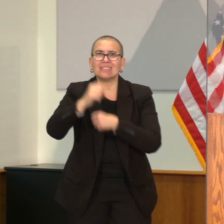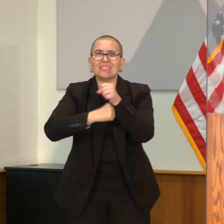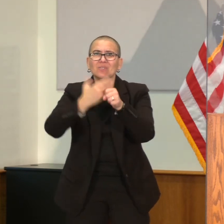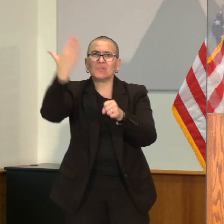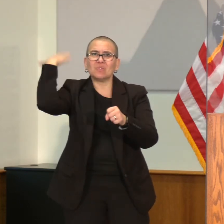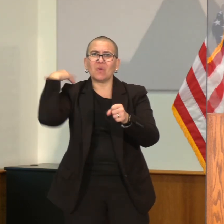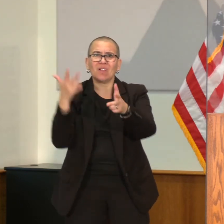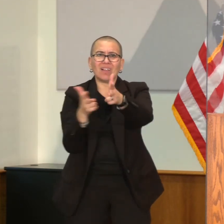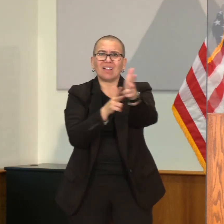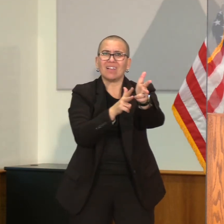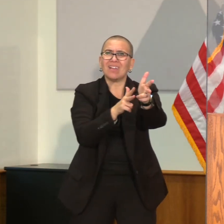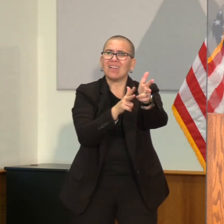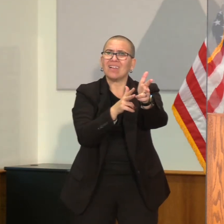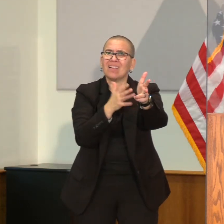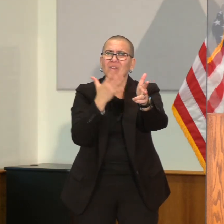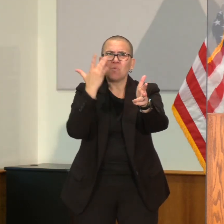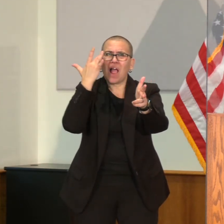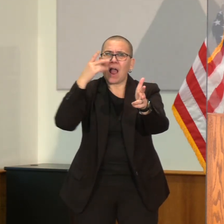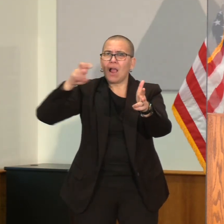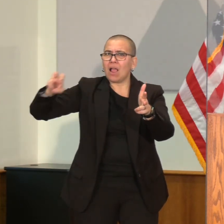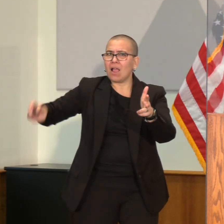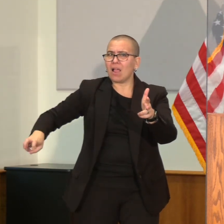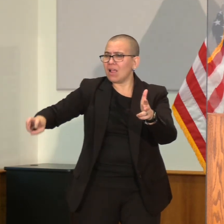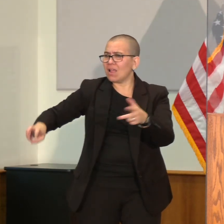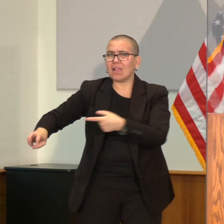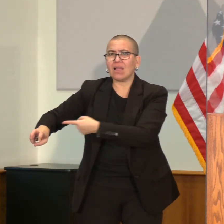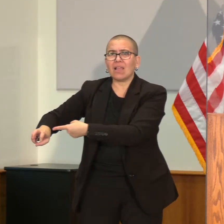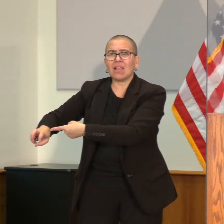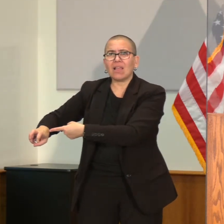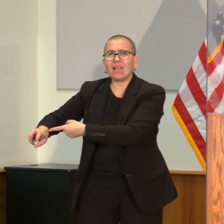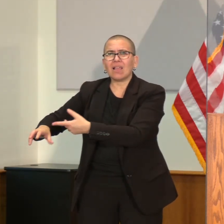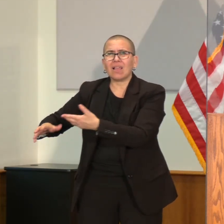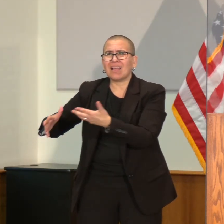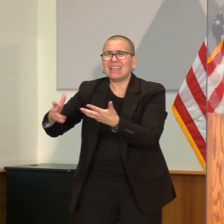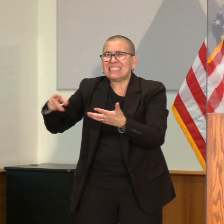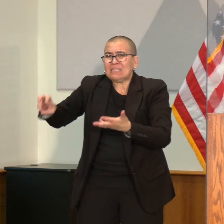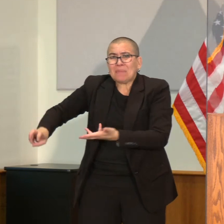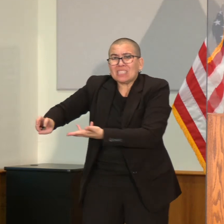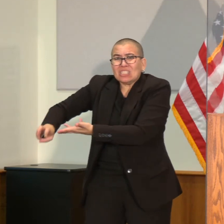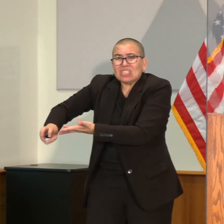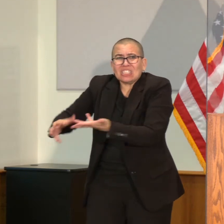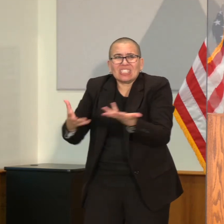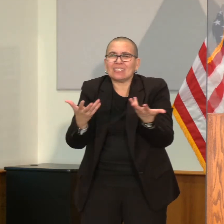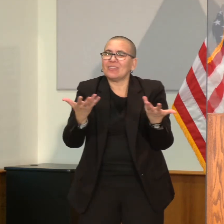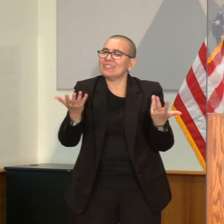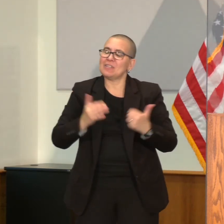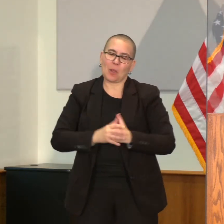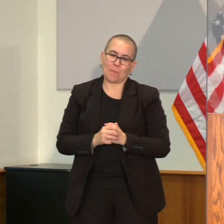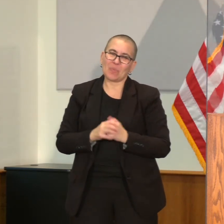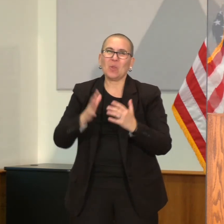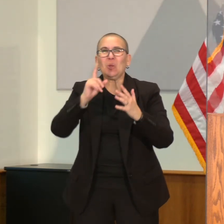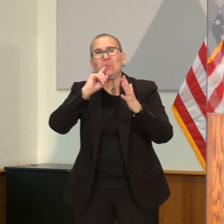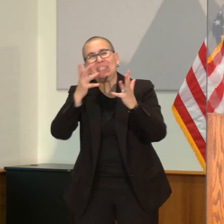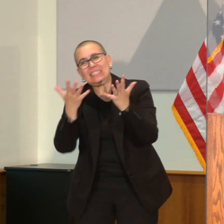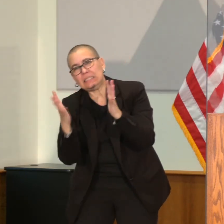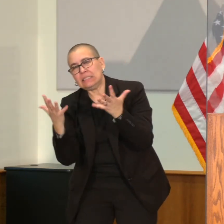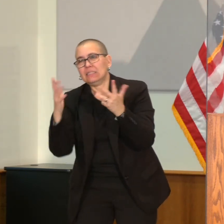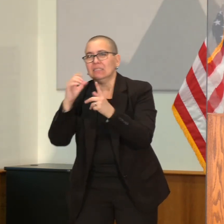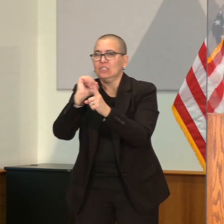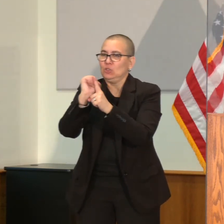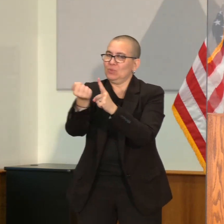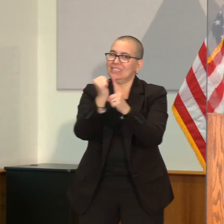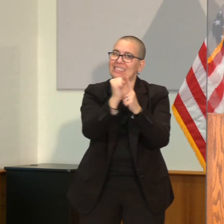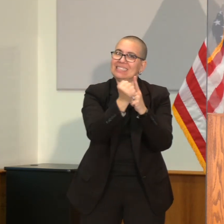issues, including the fact that we live in a society where all of us are infected by the sickness